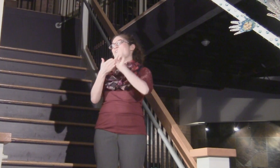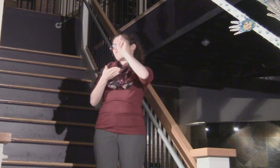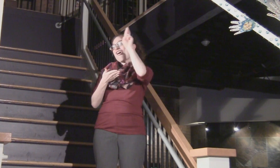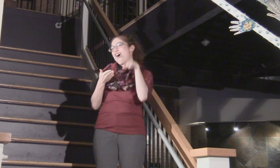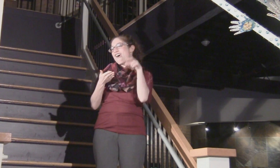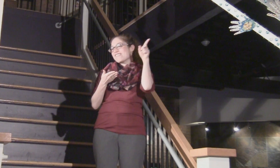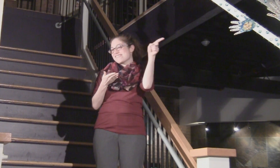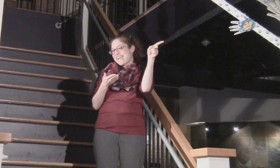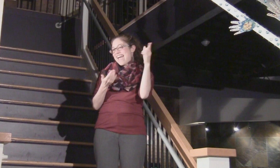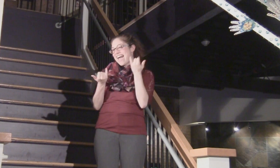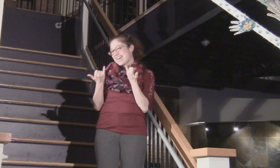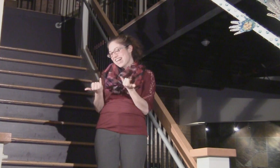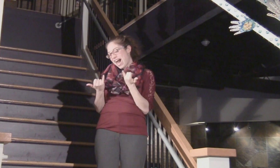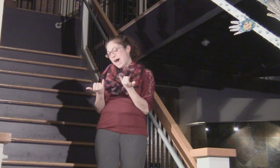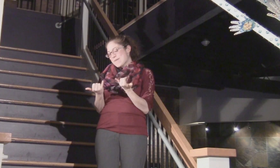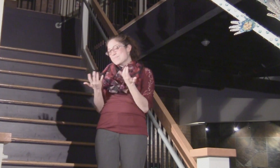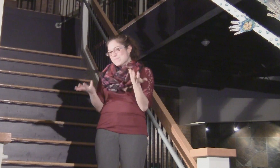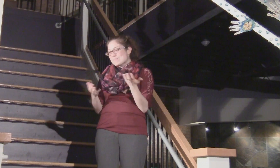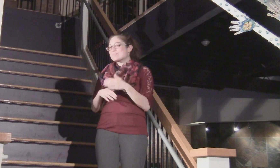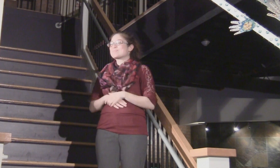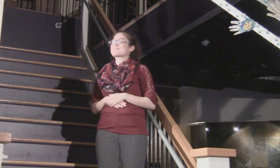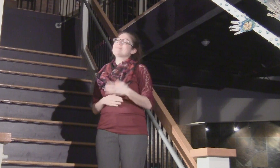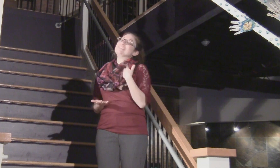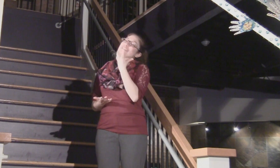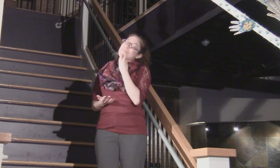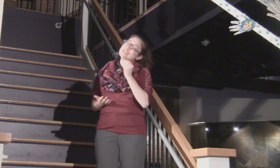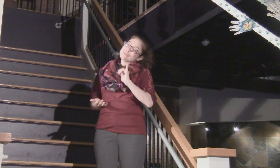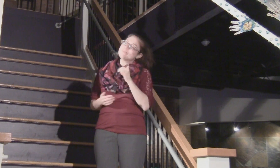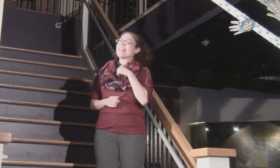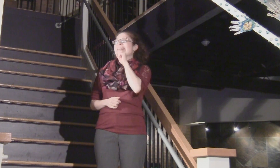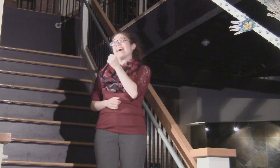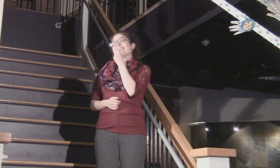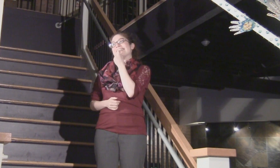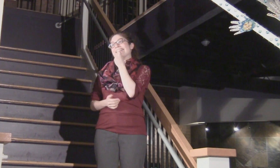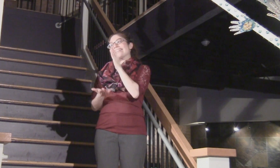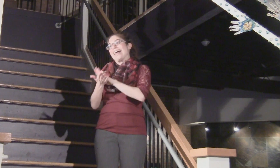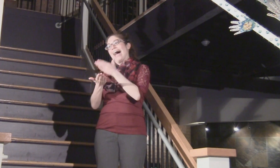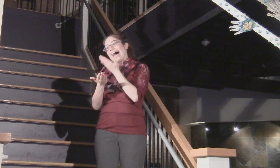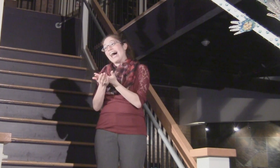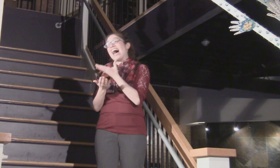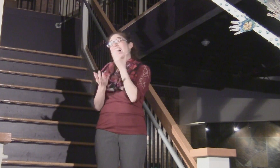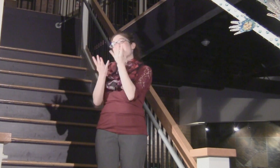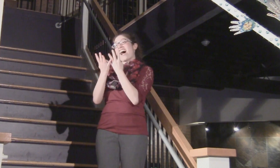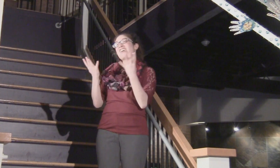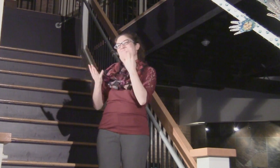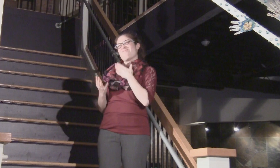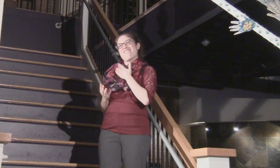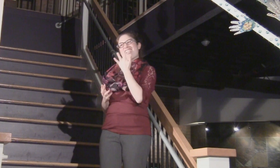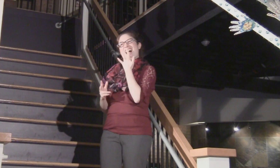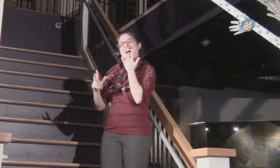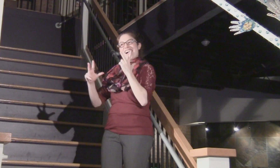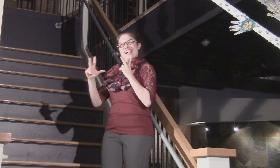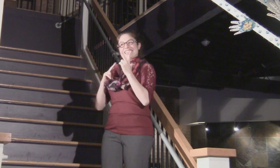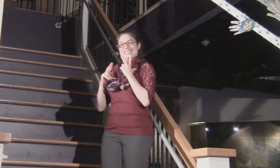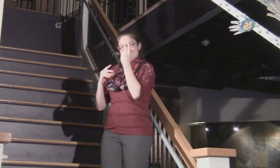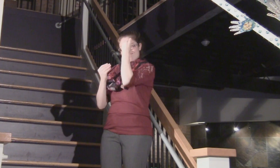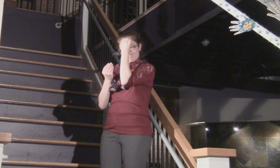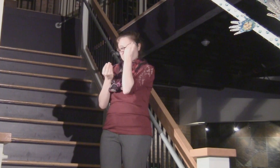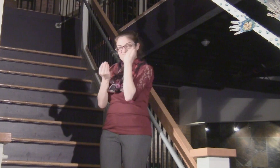ago. And now I work at University of Rochester. So anyway, I'm Jewish too, and I love to eat latkes, and Hanukkah is really